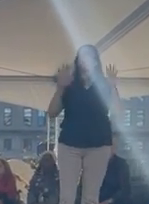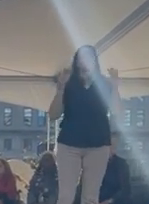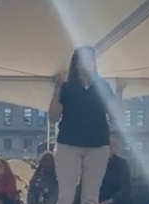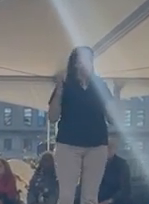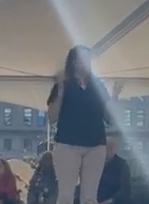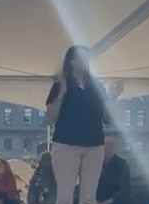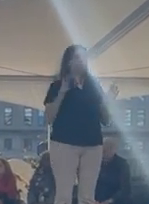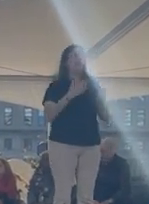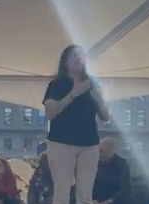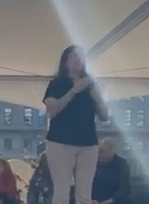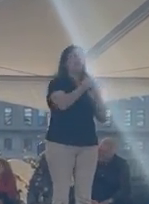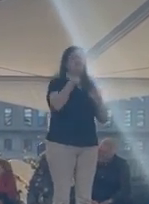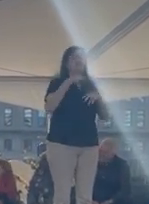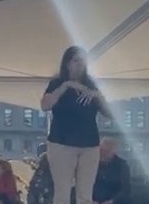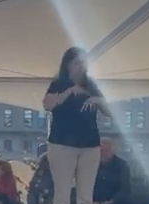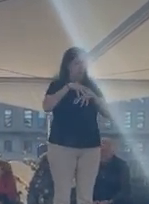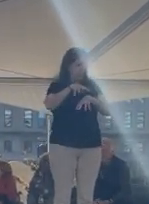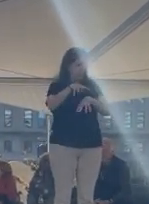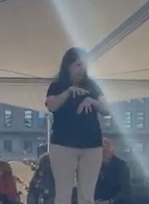Now, before we march,